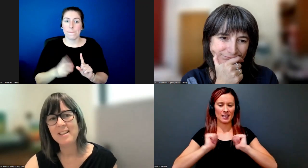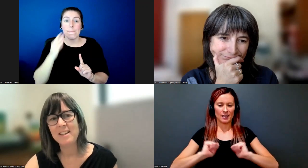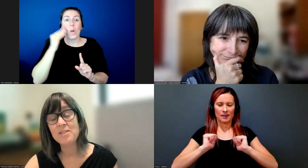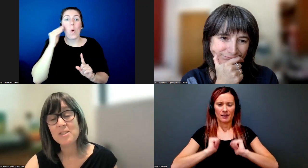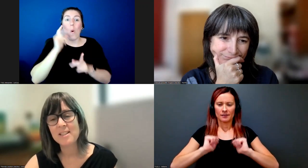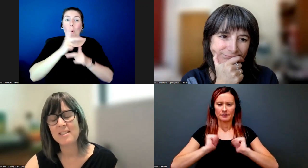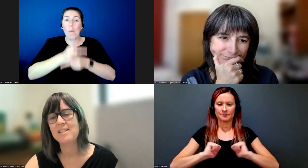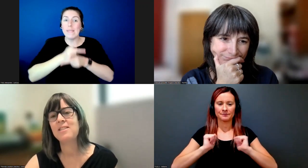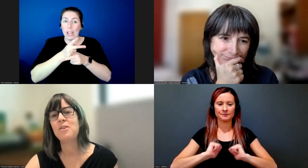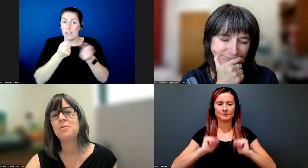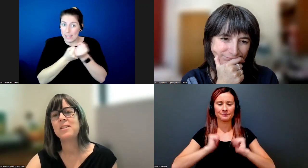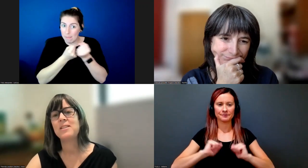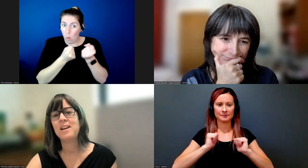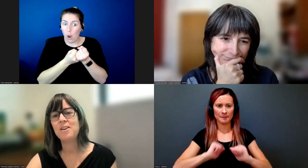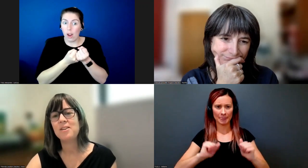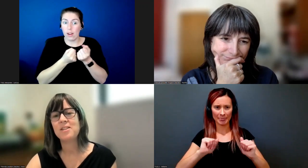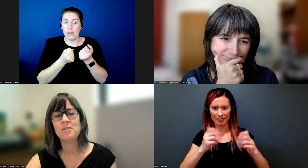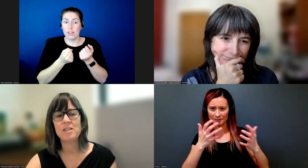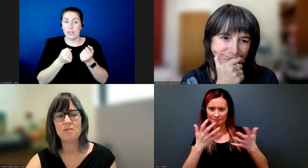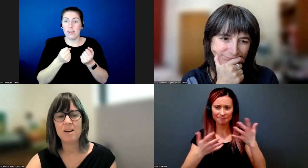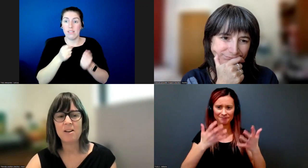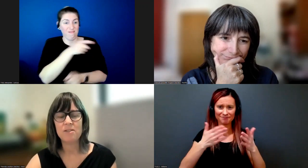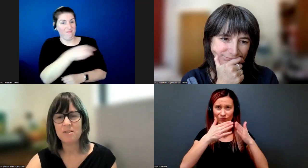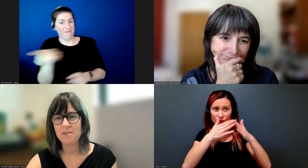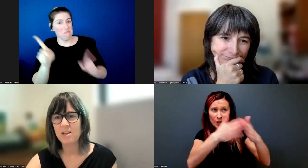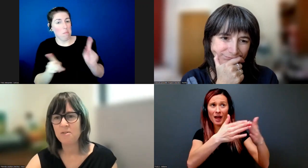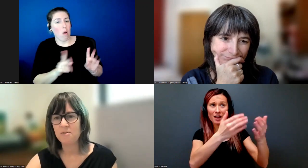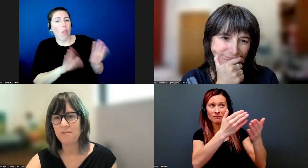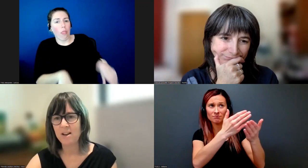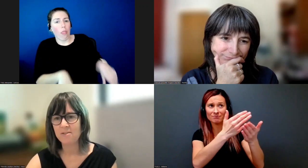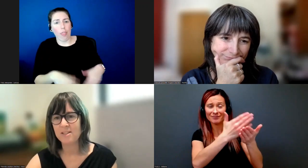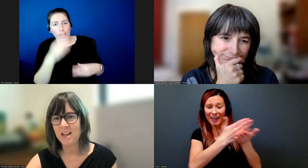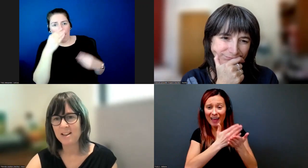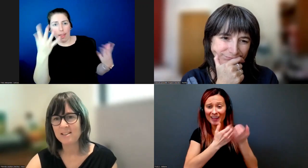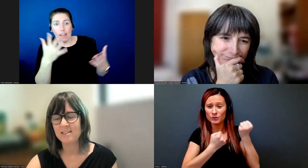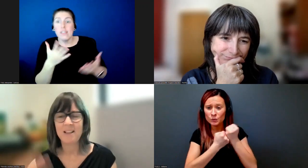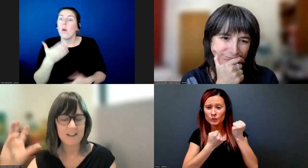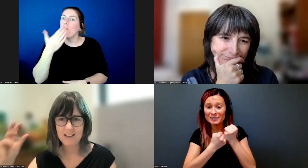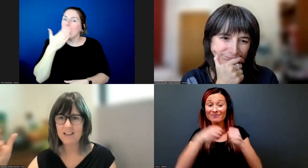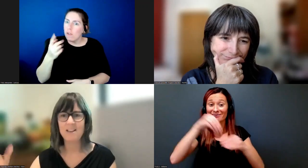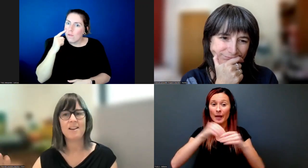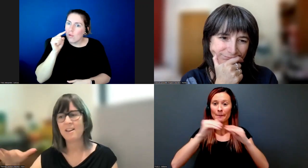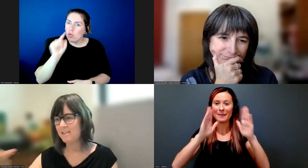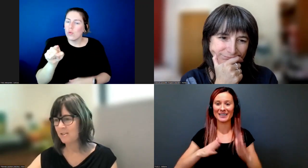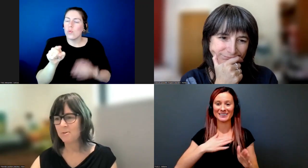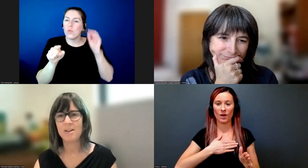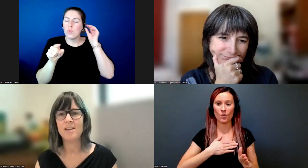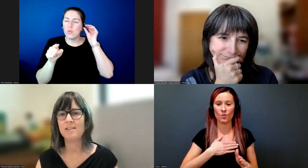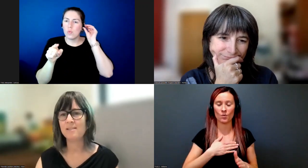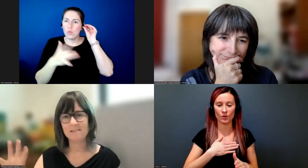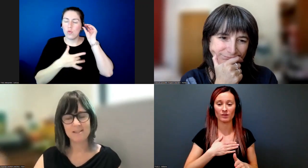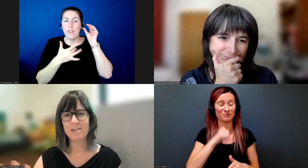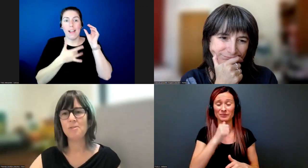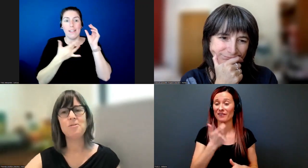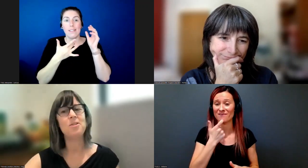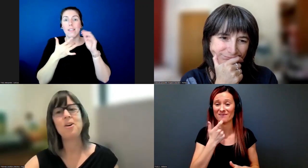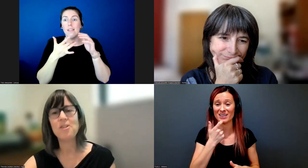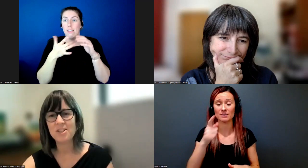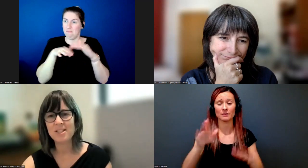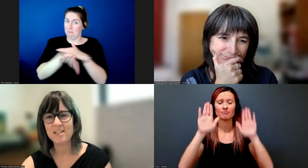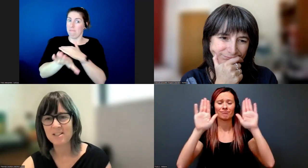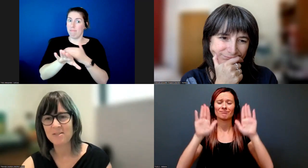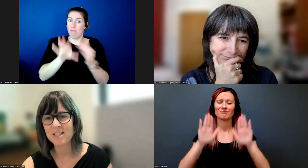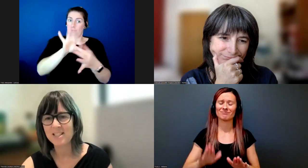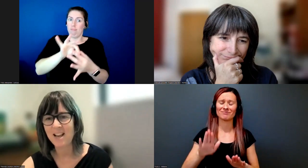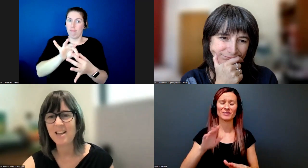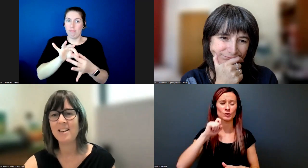and the interest isn't always there. So it's great also that you found that key and that door in to the